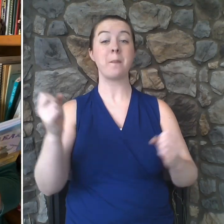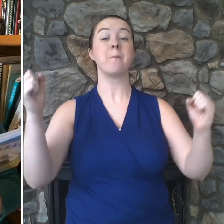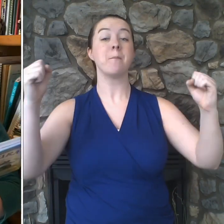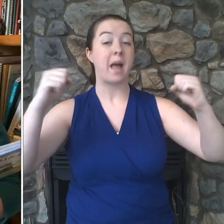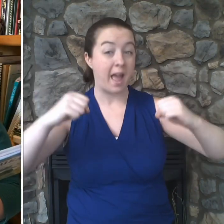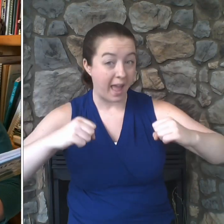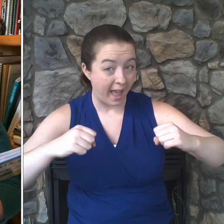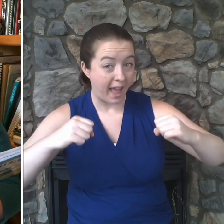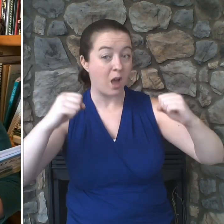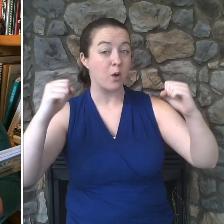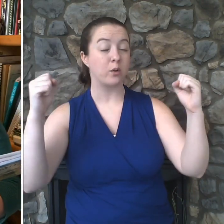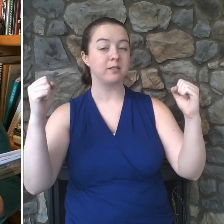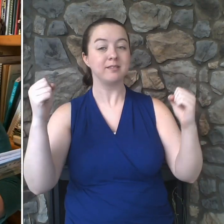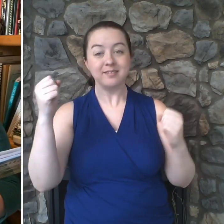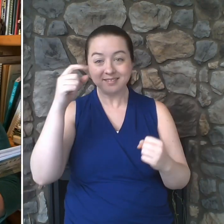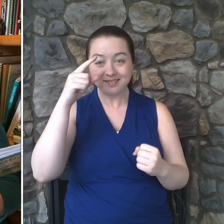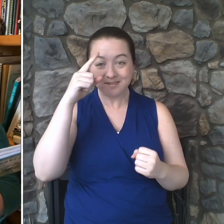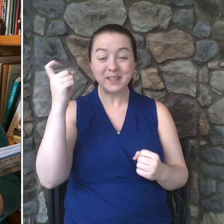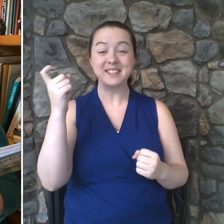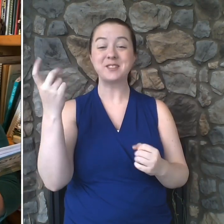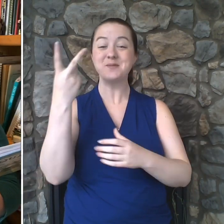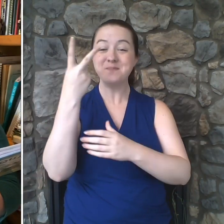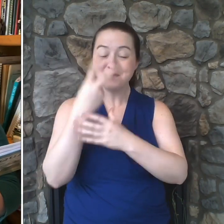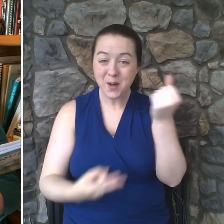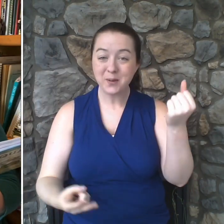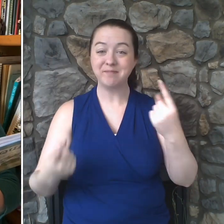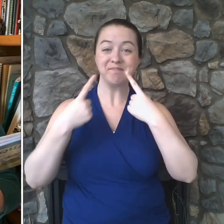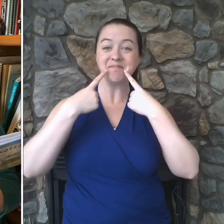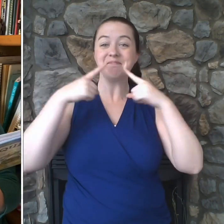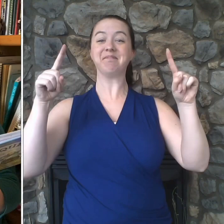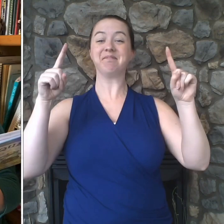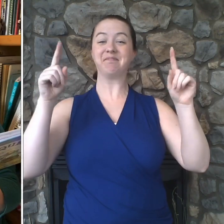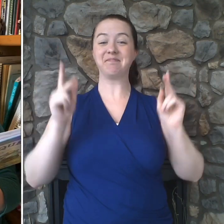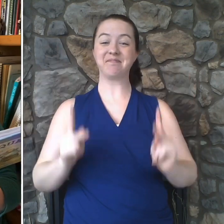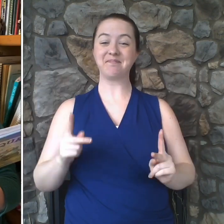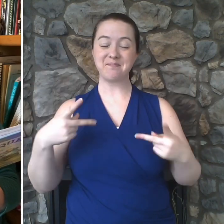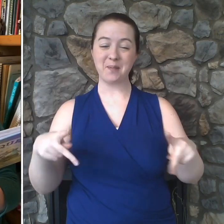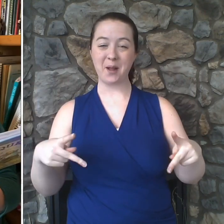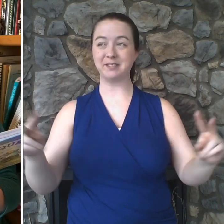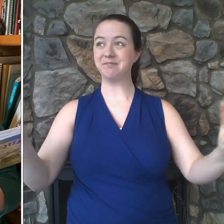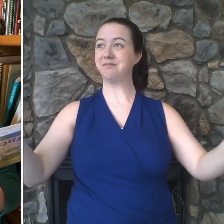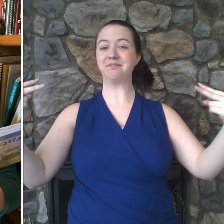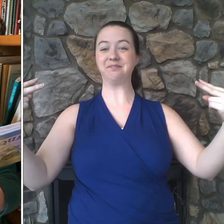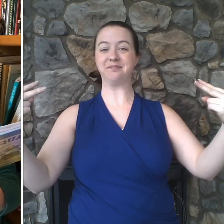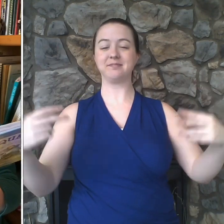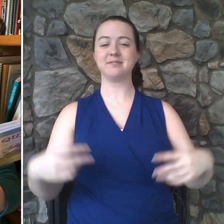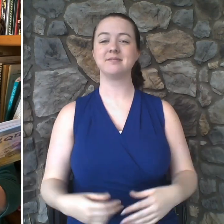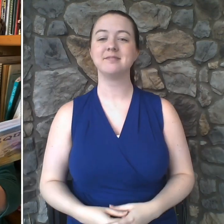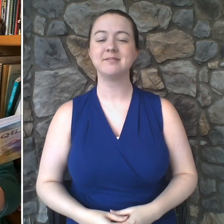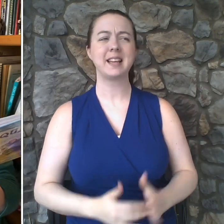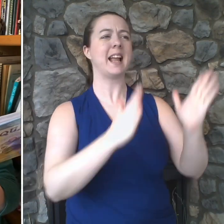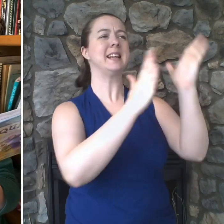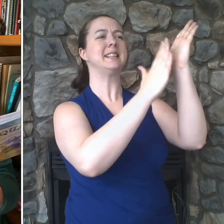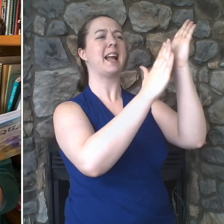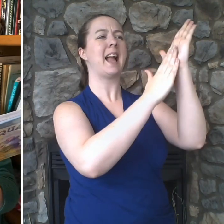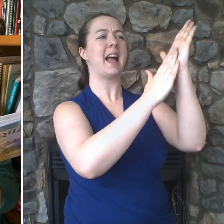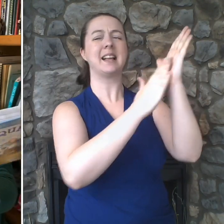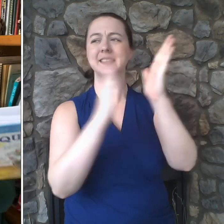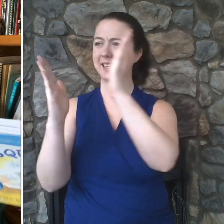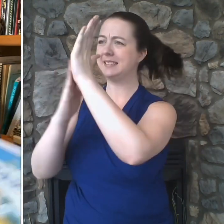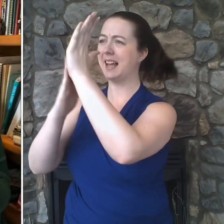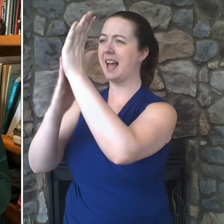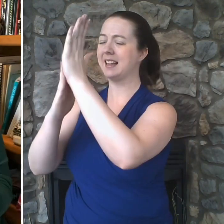bowed to each other because they were both the stars of the party. Bravo, Squeak! Bravo, Pip! The